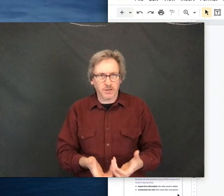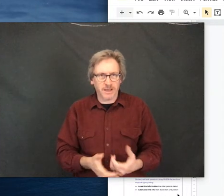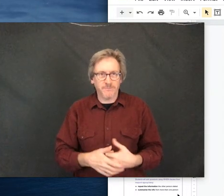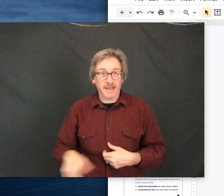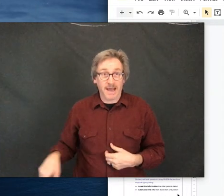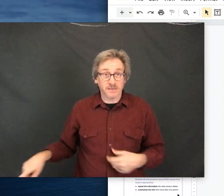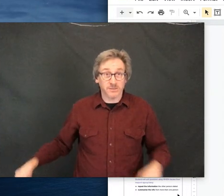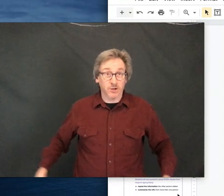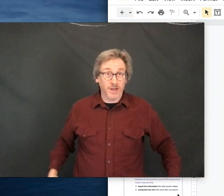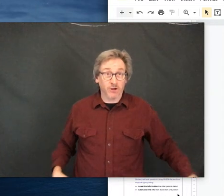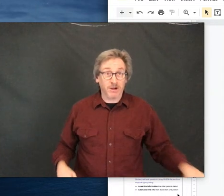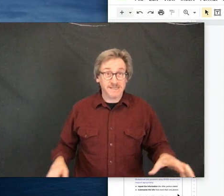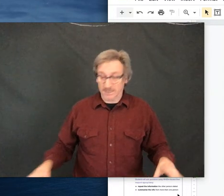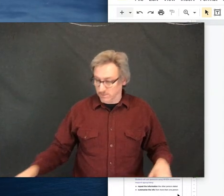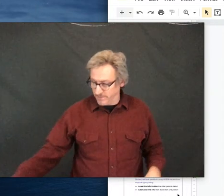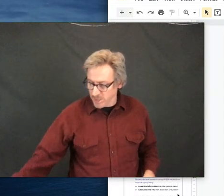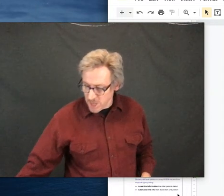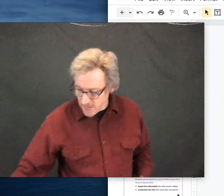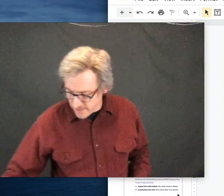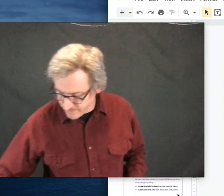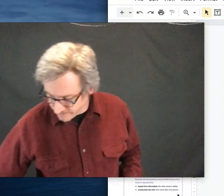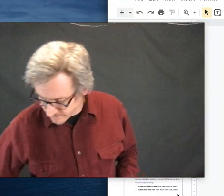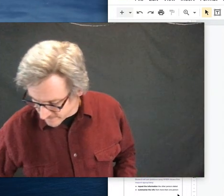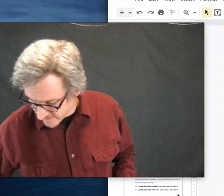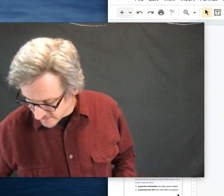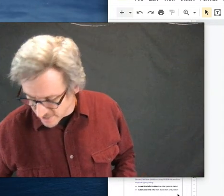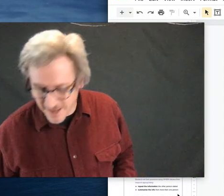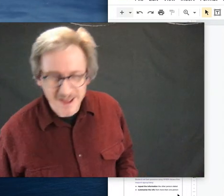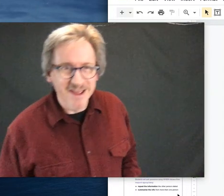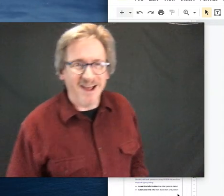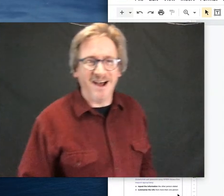events in your life. My cat is going crazy around me.